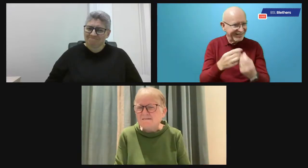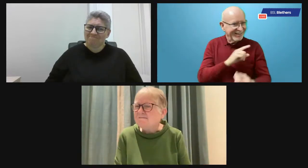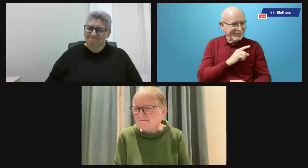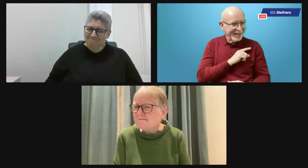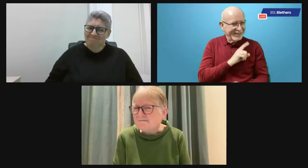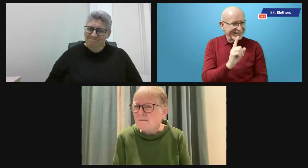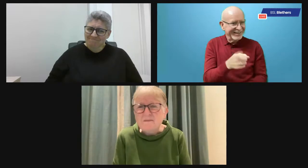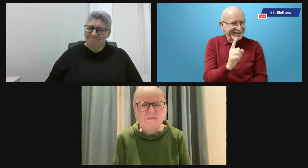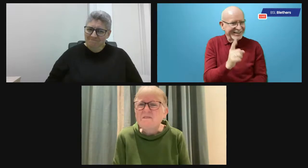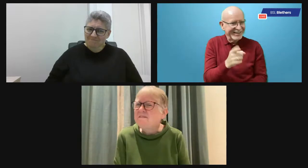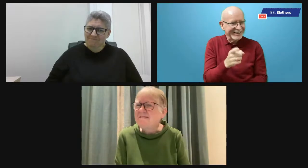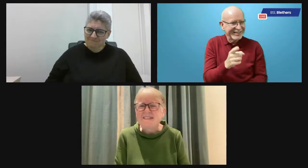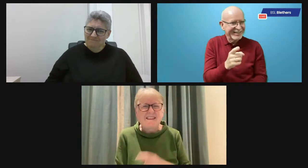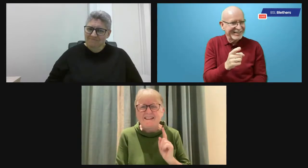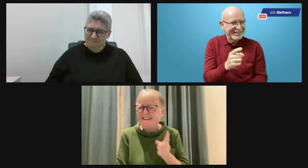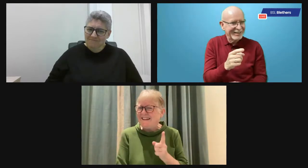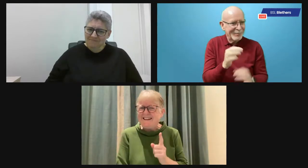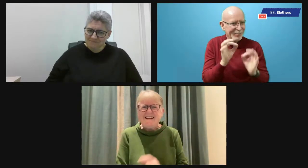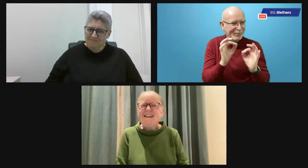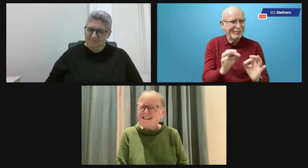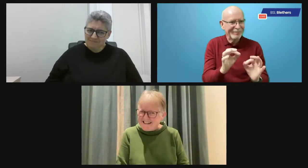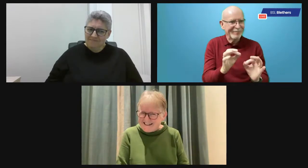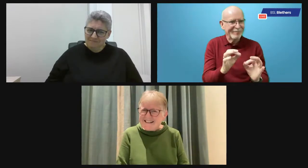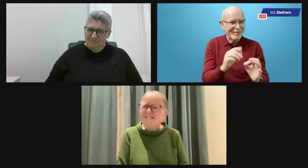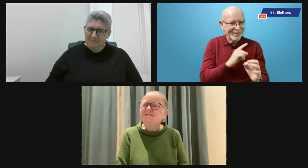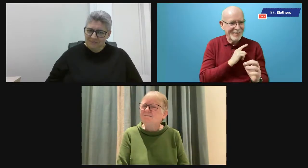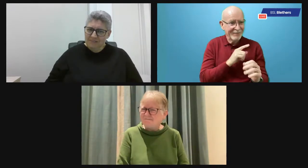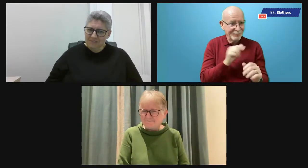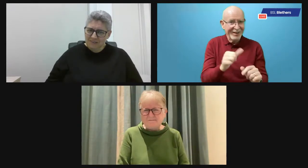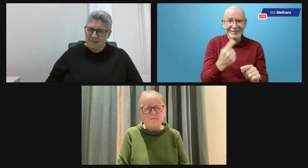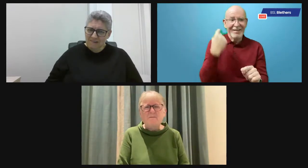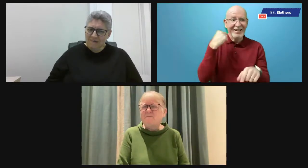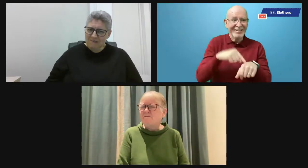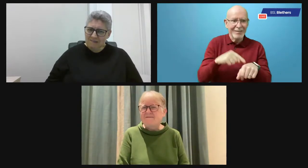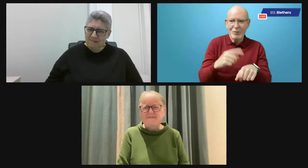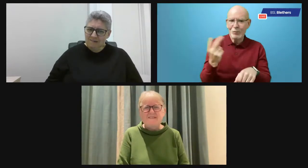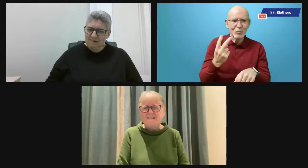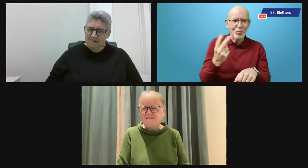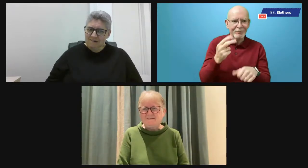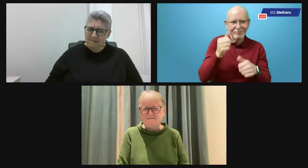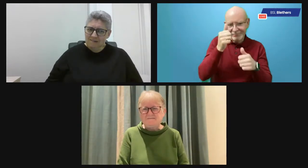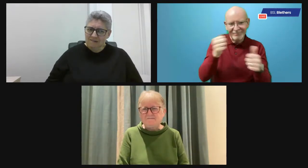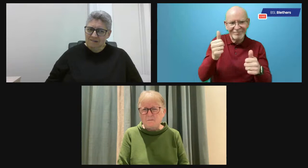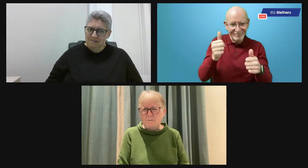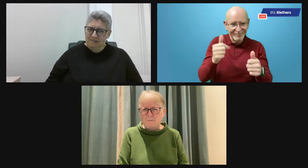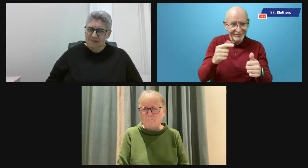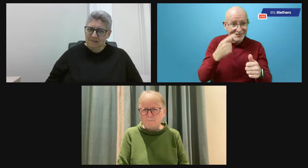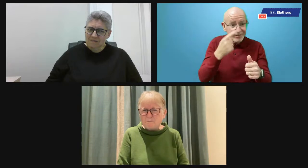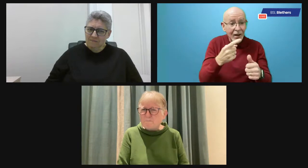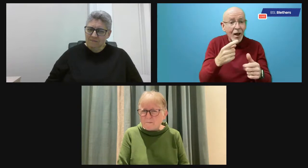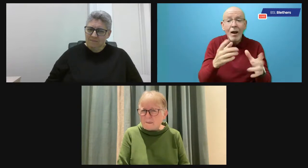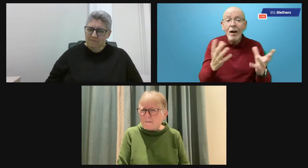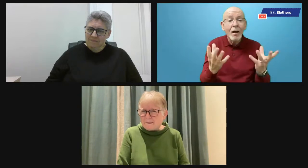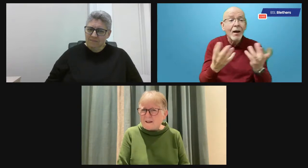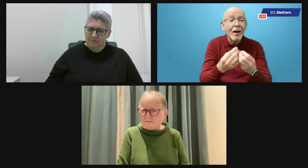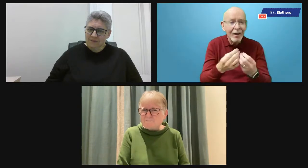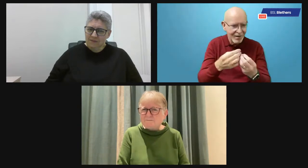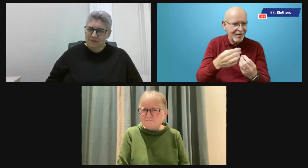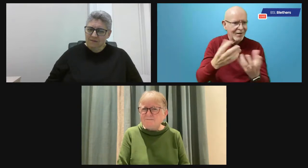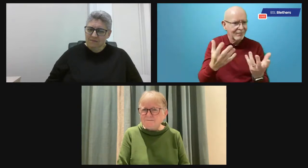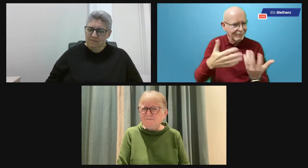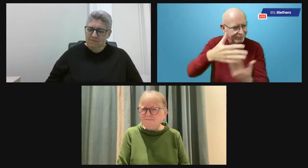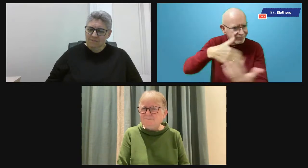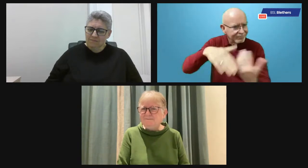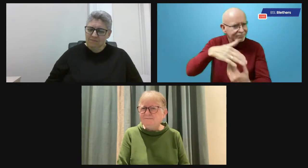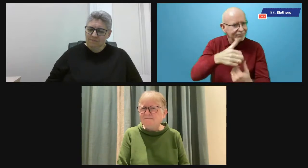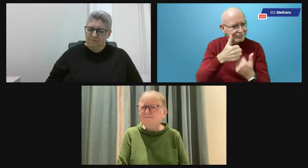when I was teaching at Durham and City Lit, and that's an amalgamation of all those people together, you know. And